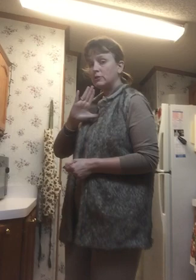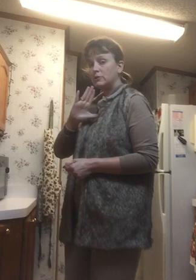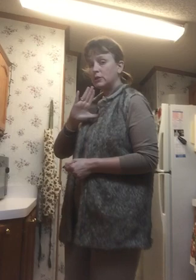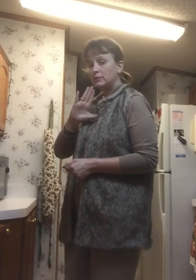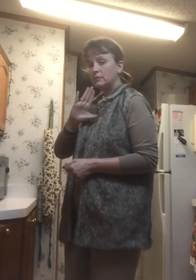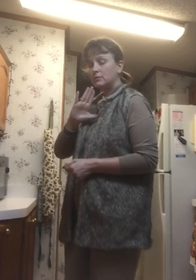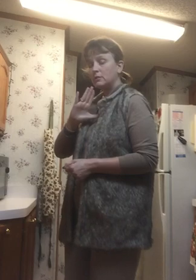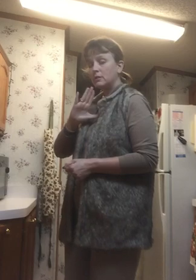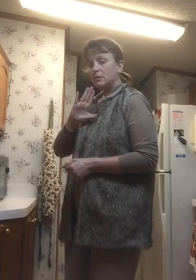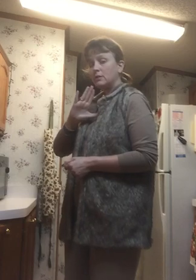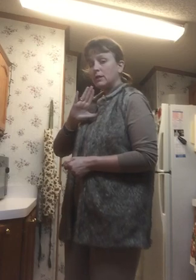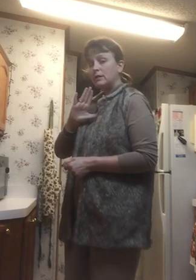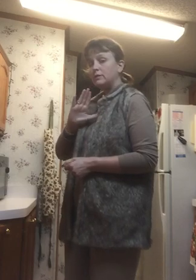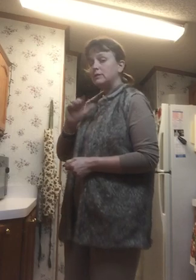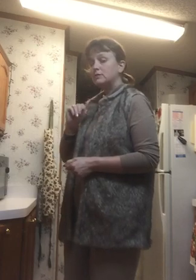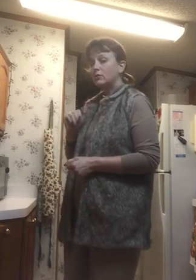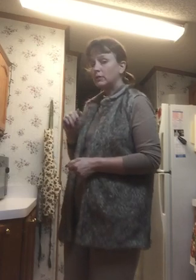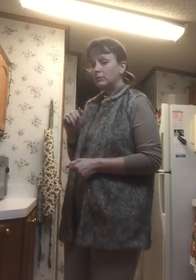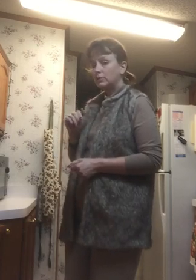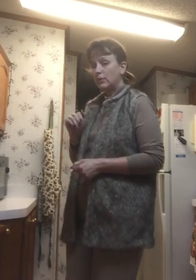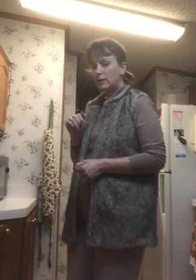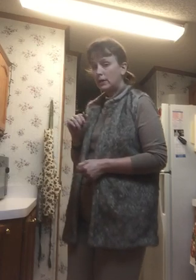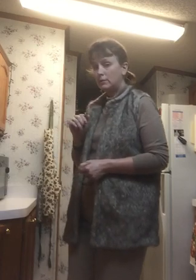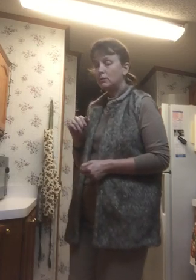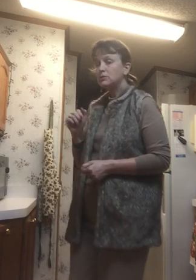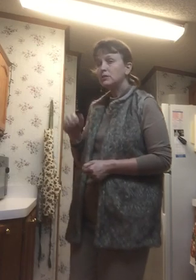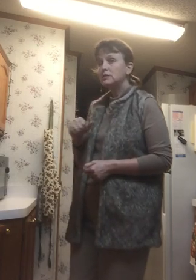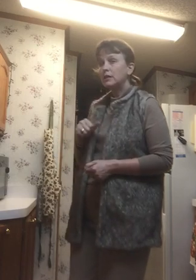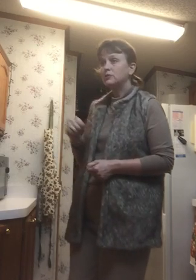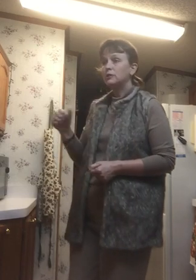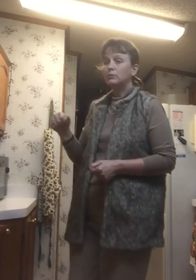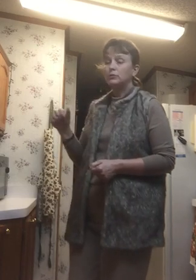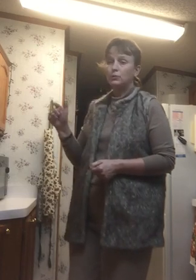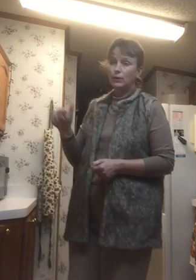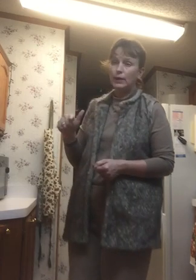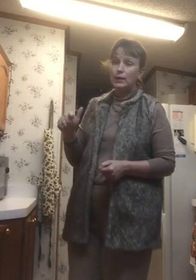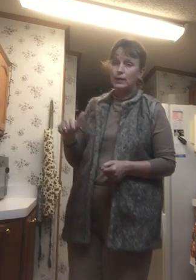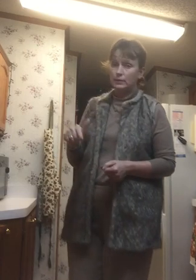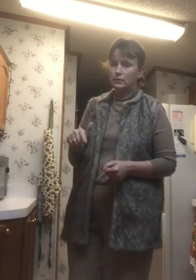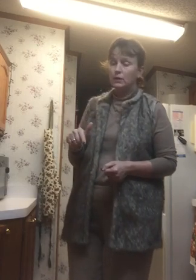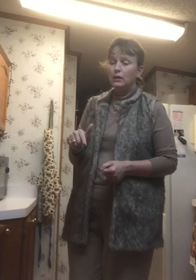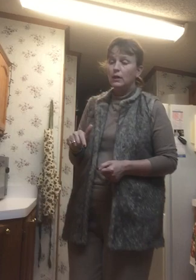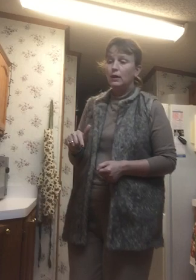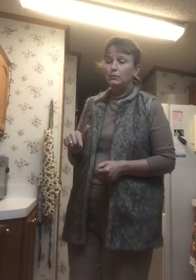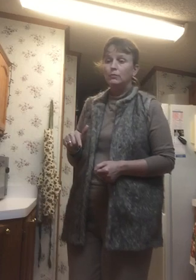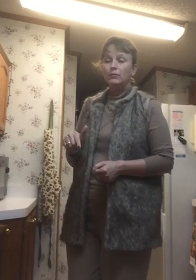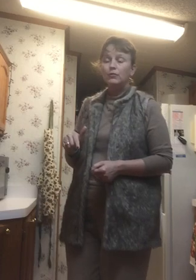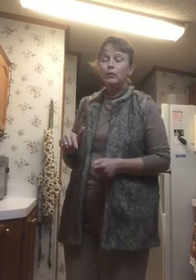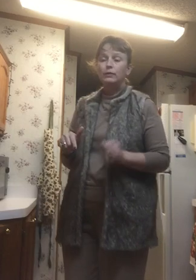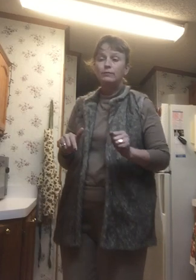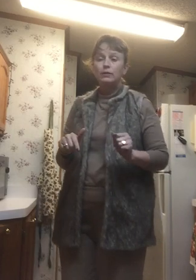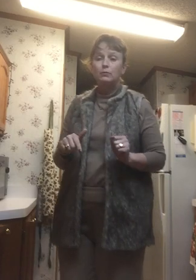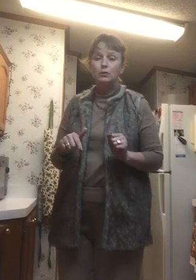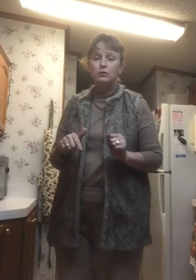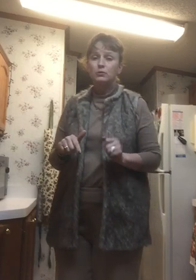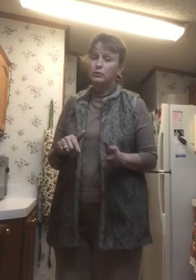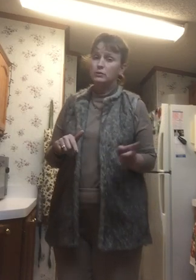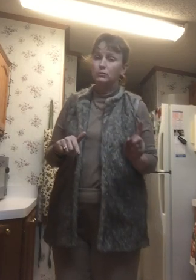your chest. And this is all done with your right hand. Most of the signs are done with your right hand. If you are a left-handed person, you can still